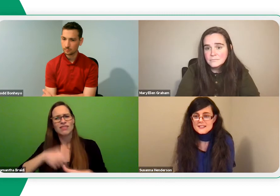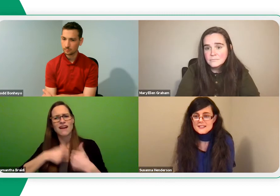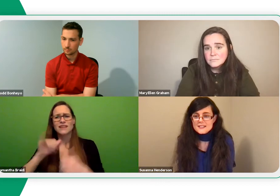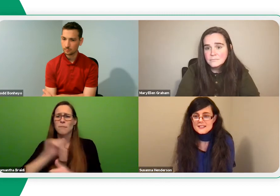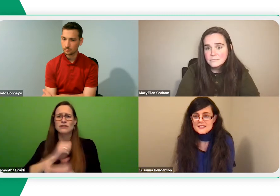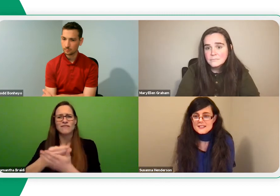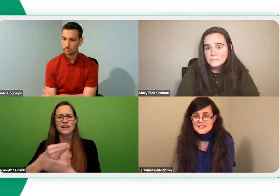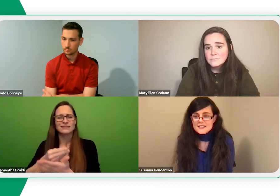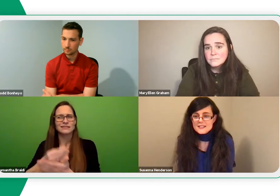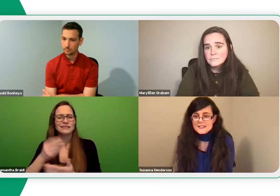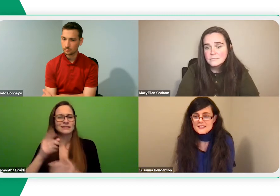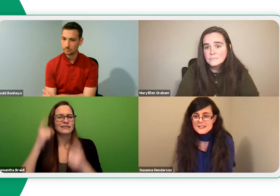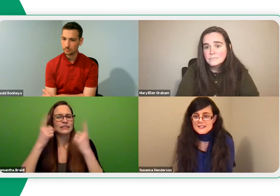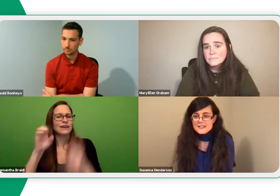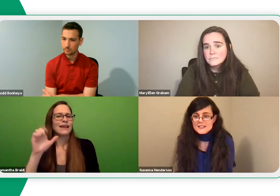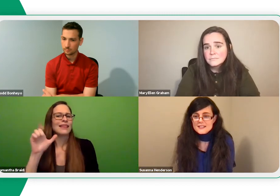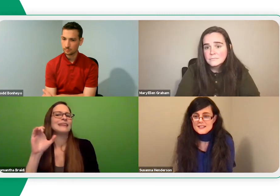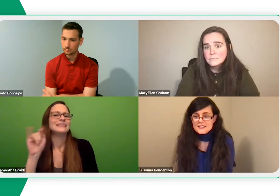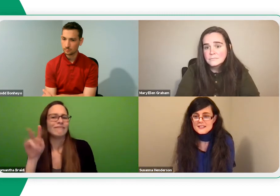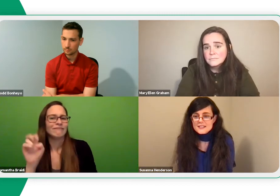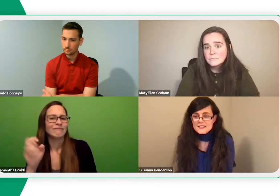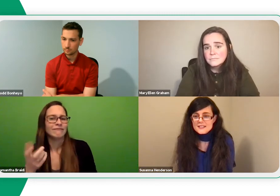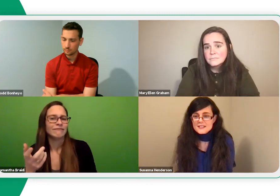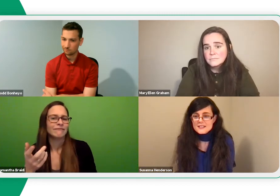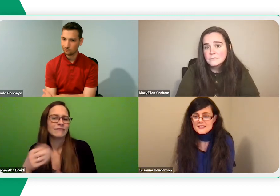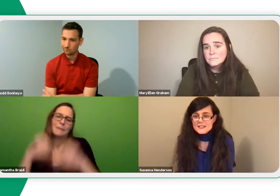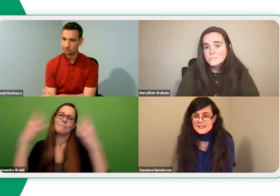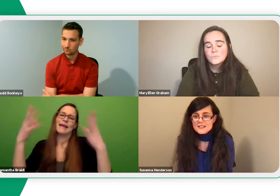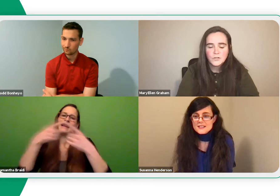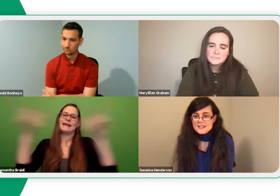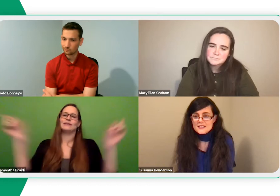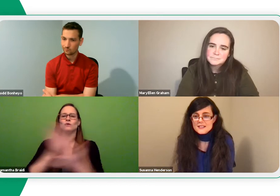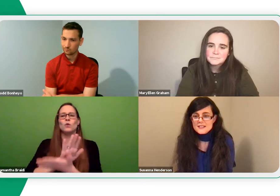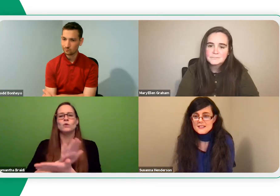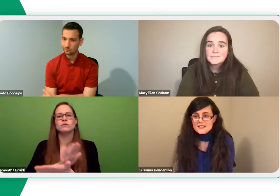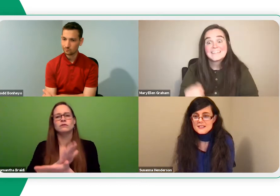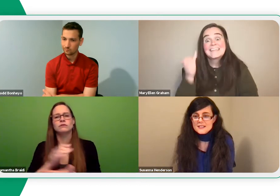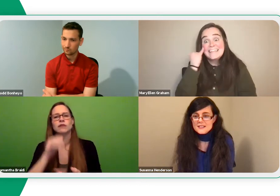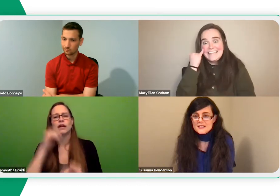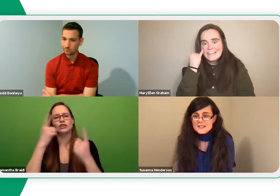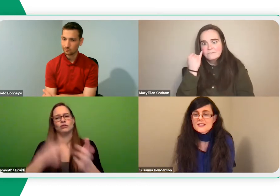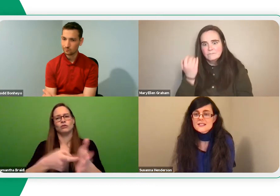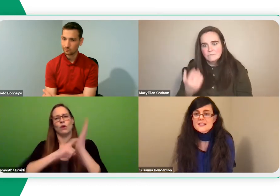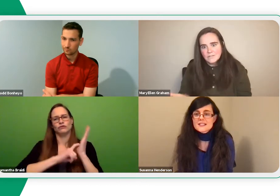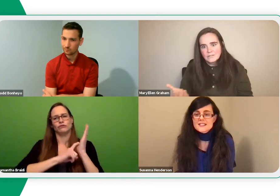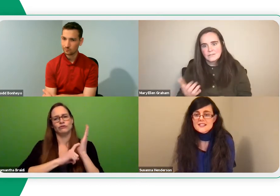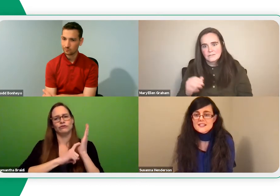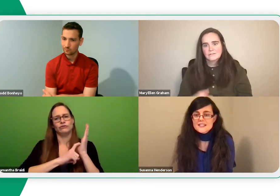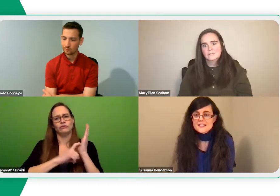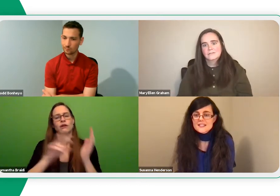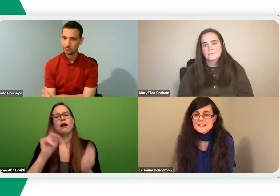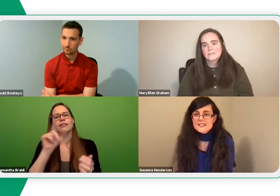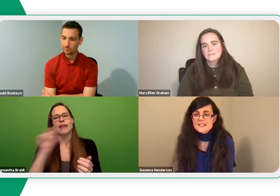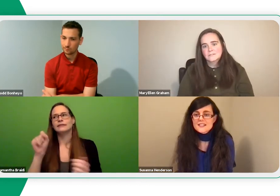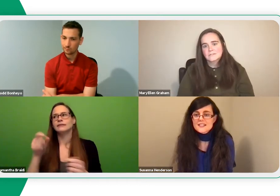And the classes that would really benefit deaf youth in real life are